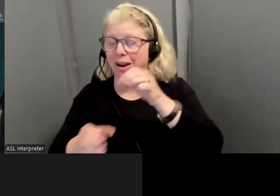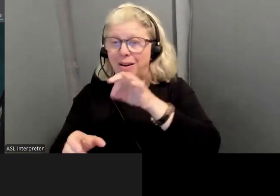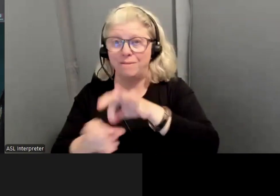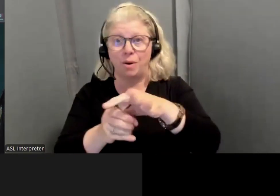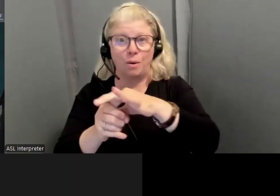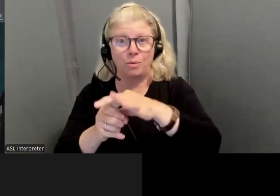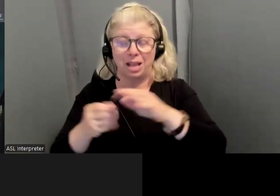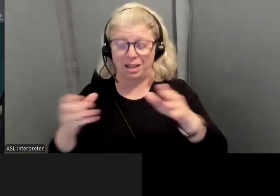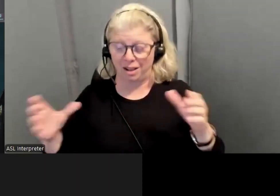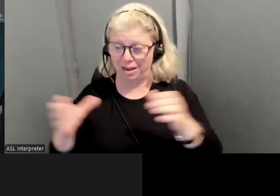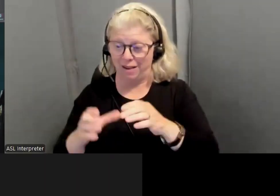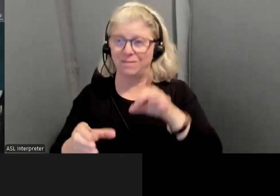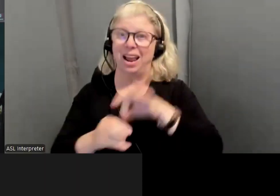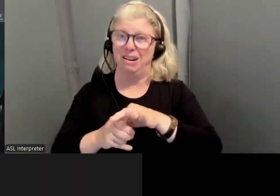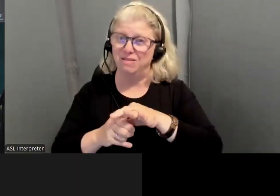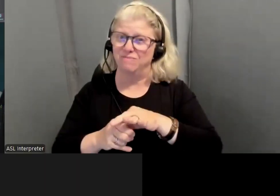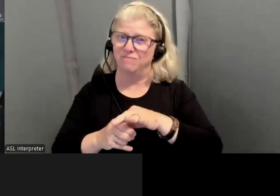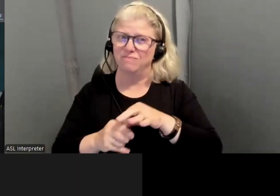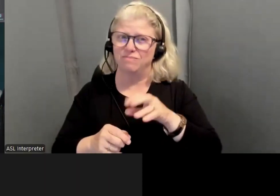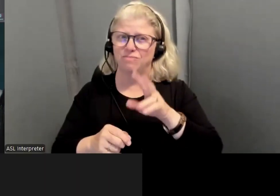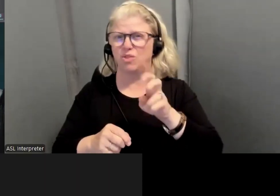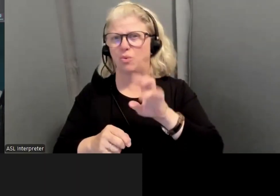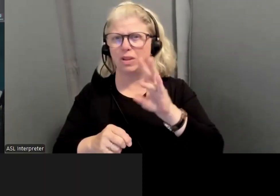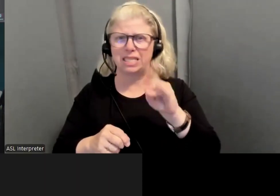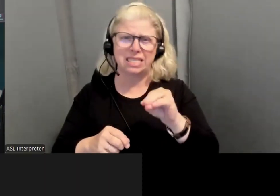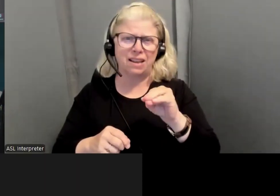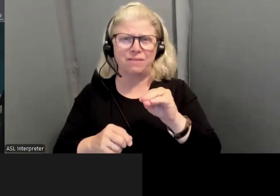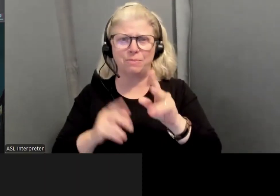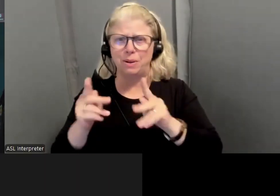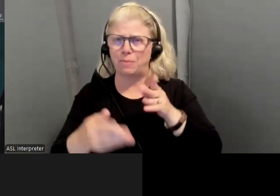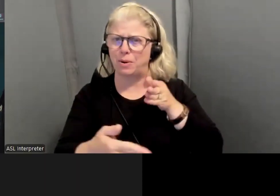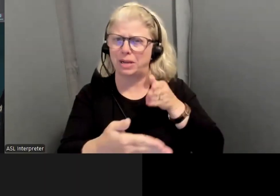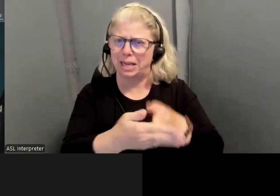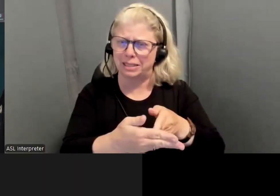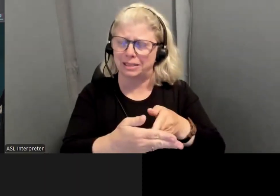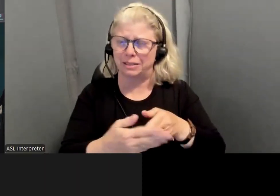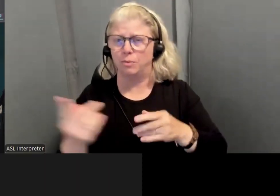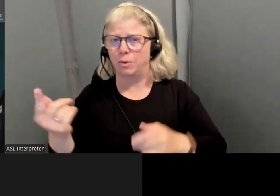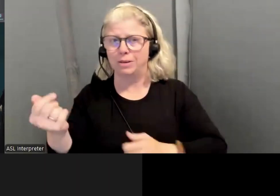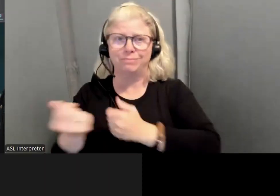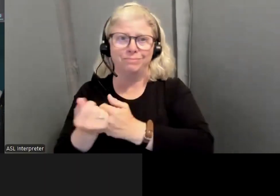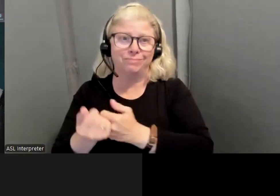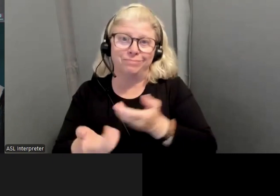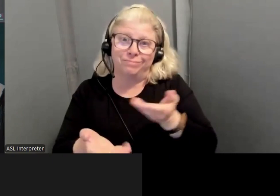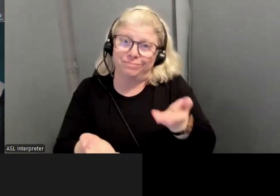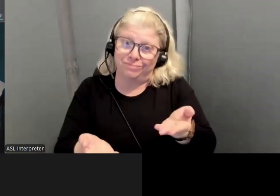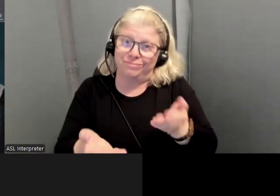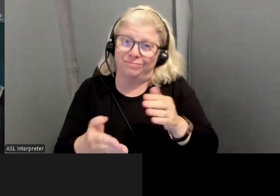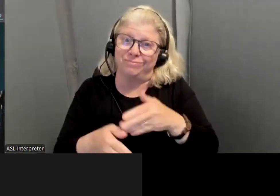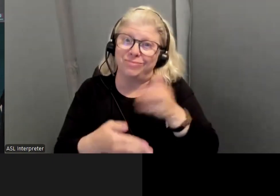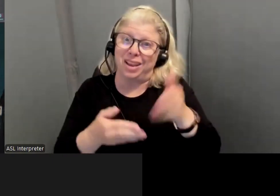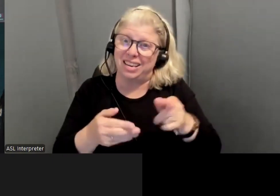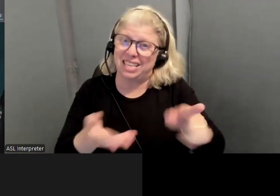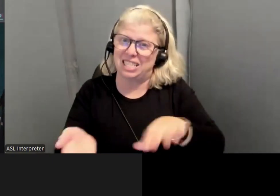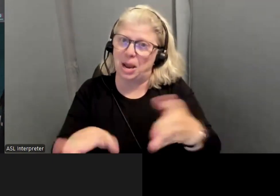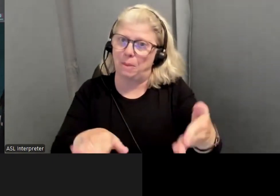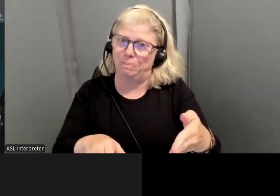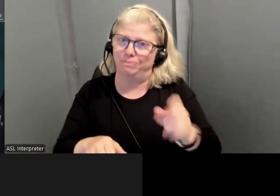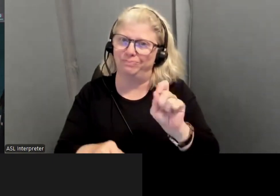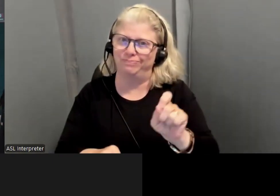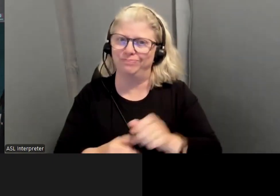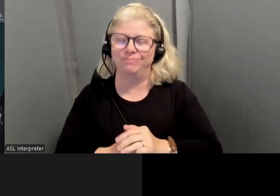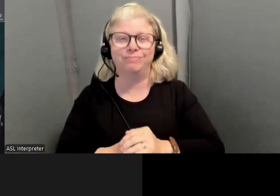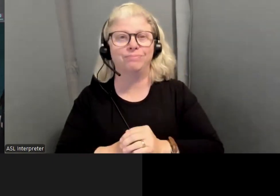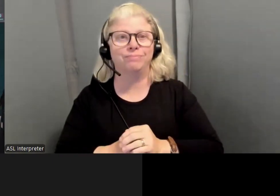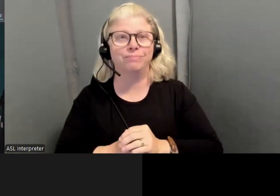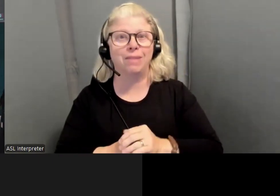got together and it's like, 270 against and whatever it is, and then we're done, he's dead. That